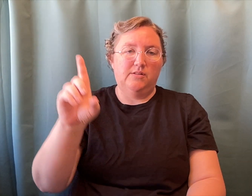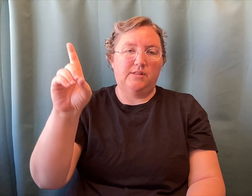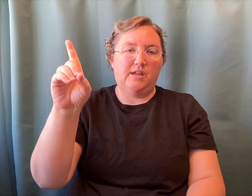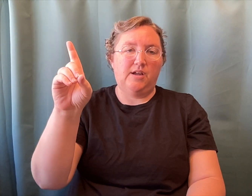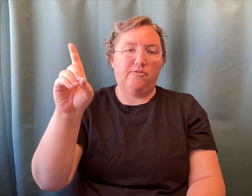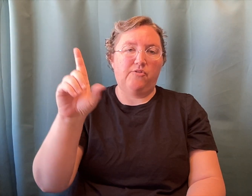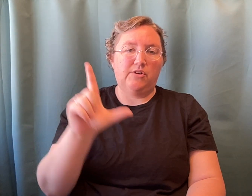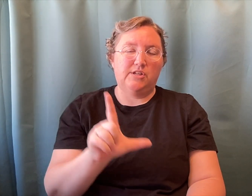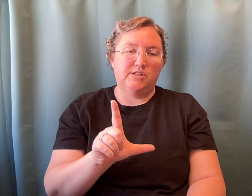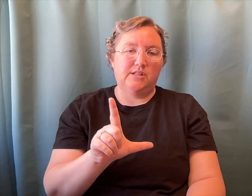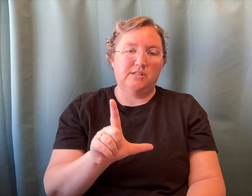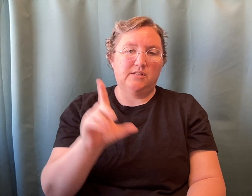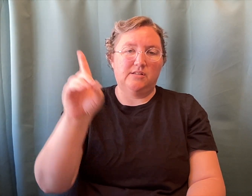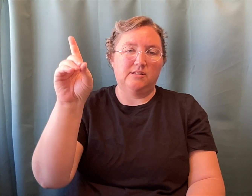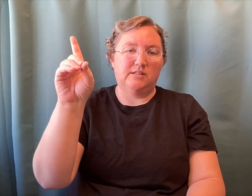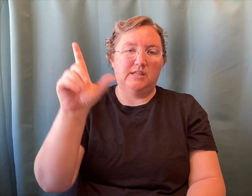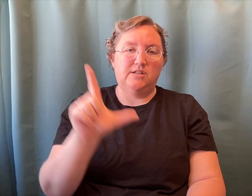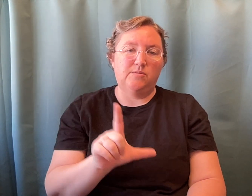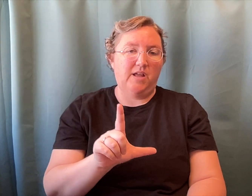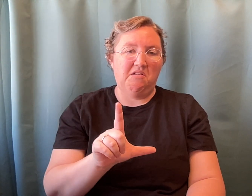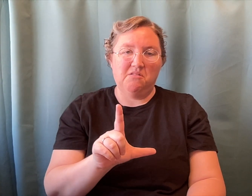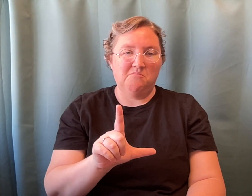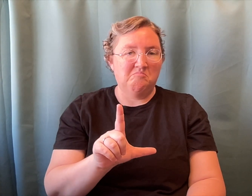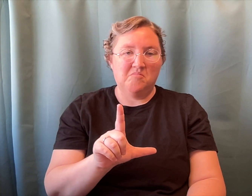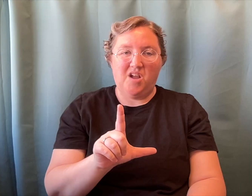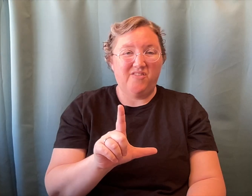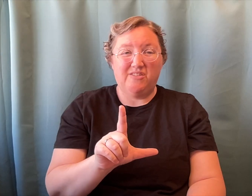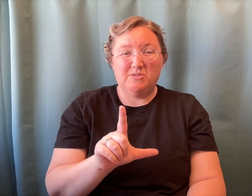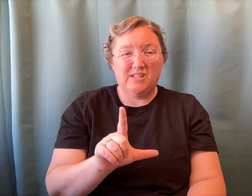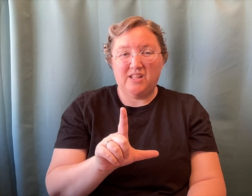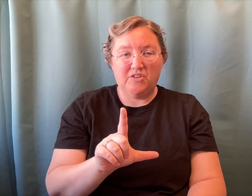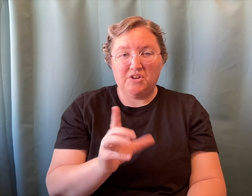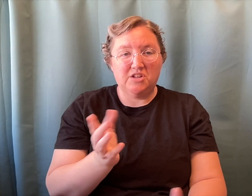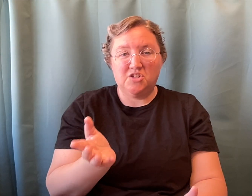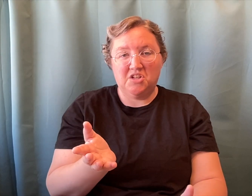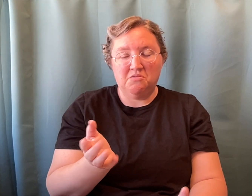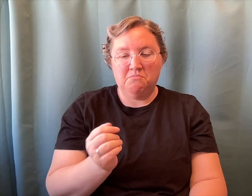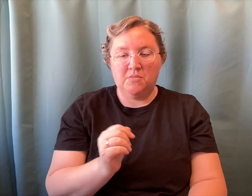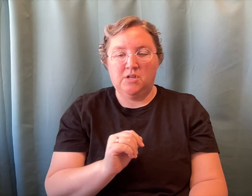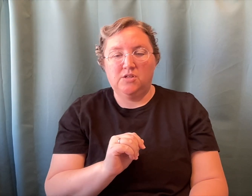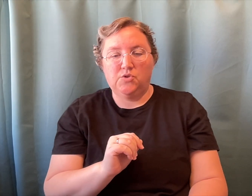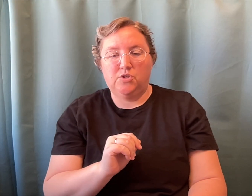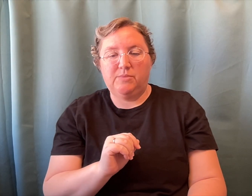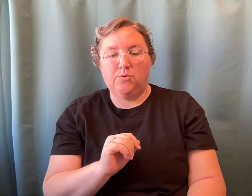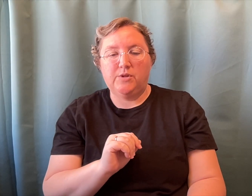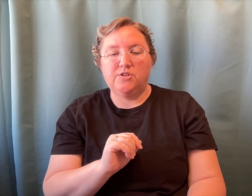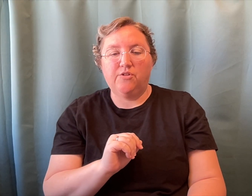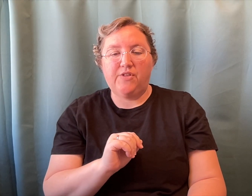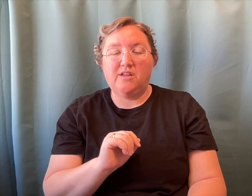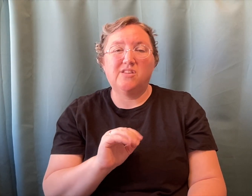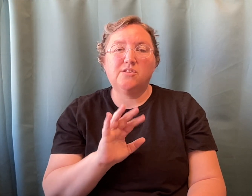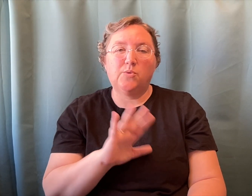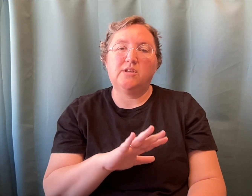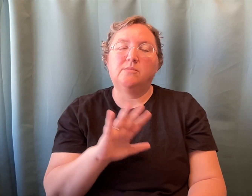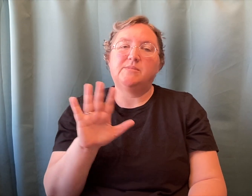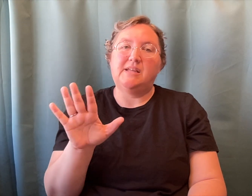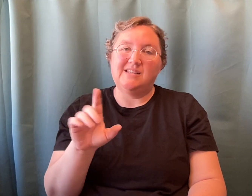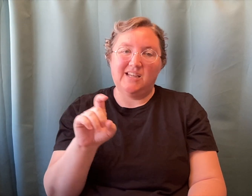they have a variation that says as a D to an L. I've never seen that variation here, so it could be a regional thing. This curriculum is made in